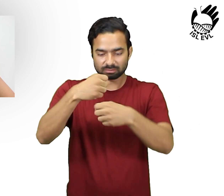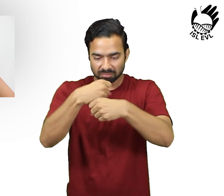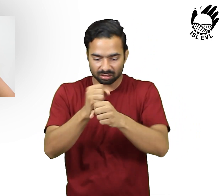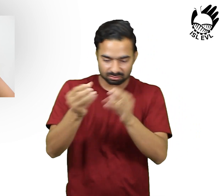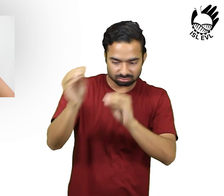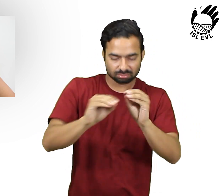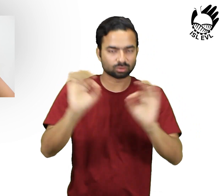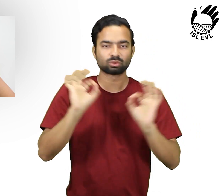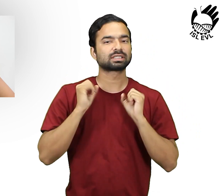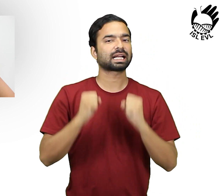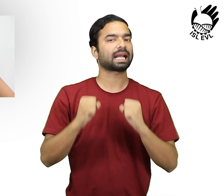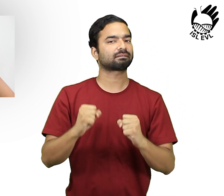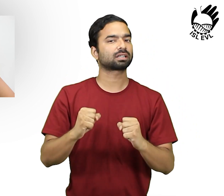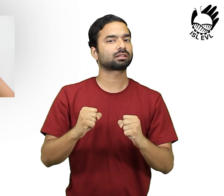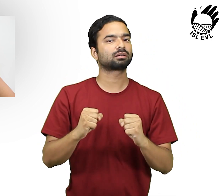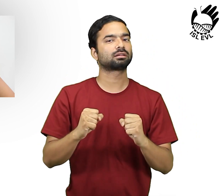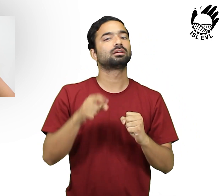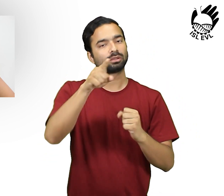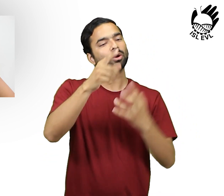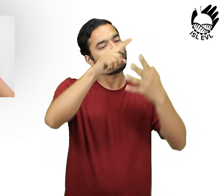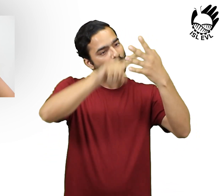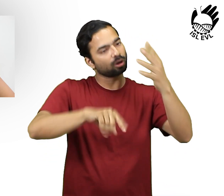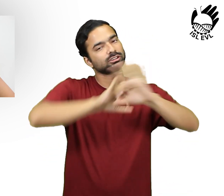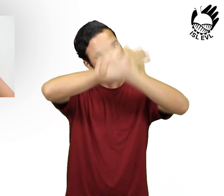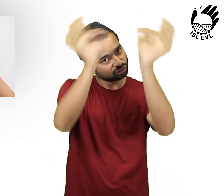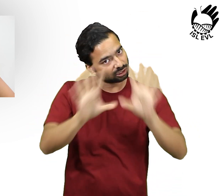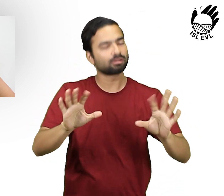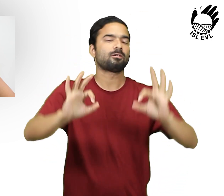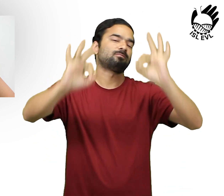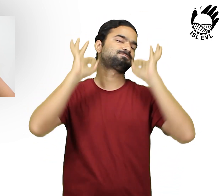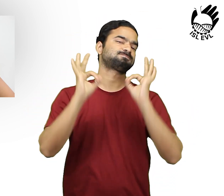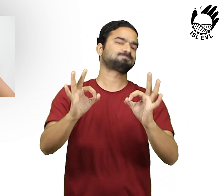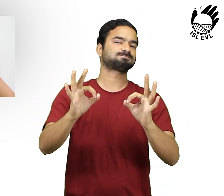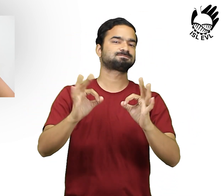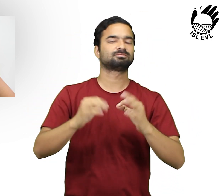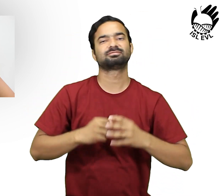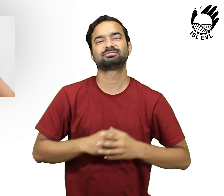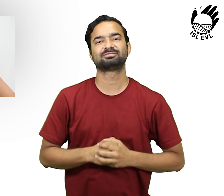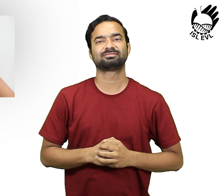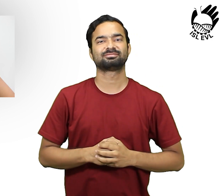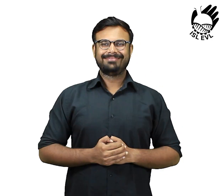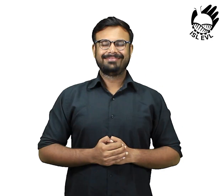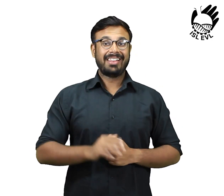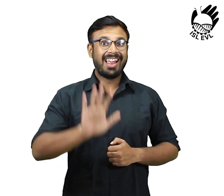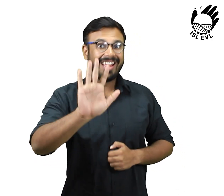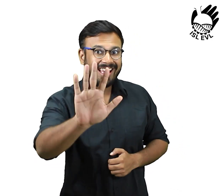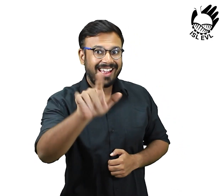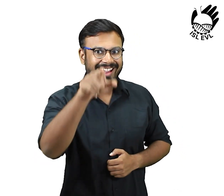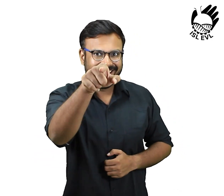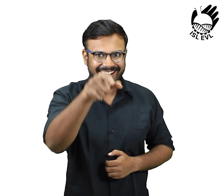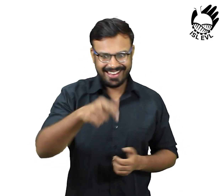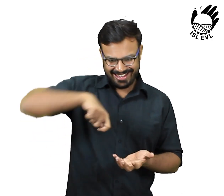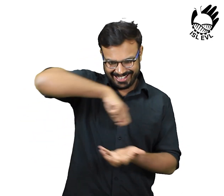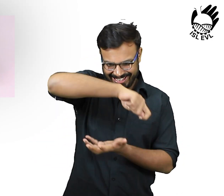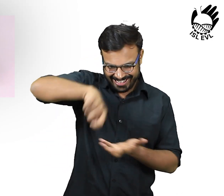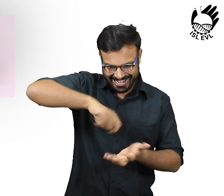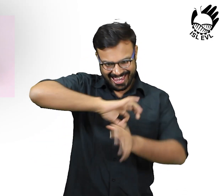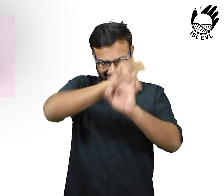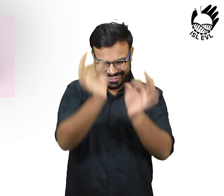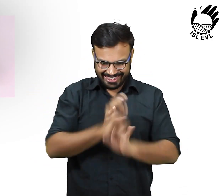of the materials, say the Fevicol or the borax solution, then it would be difficult to make a bouncy ball. Therefore, we